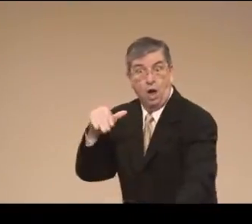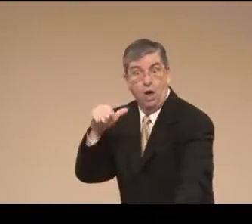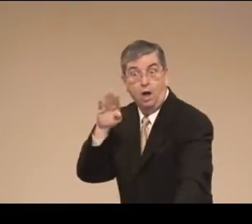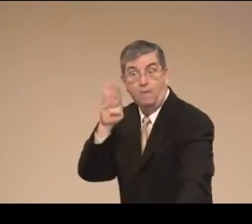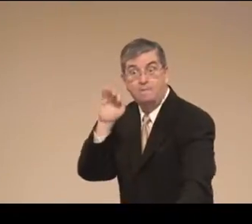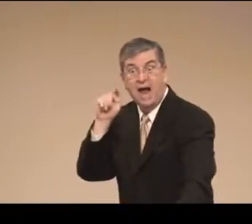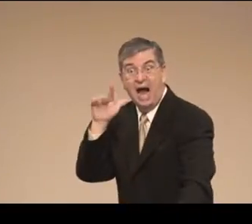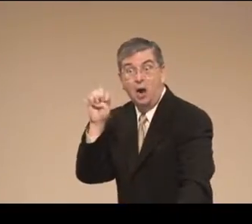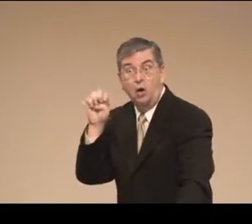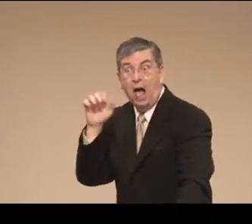So during battle,